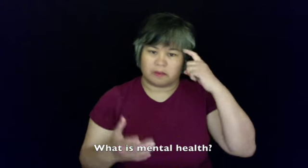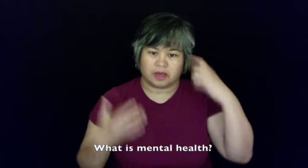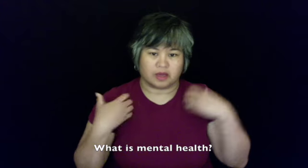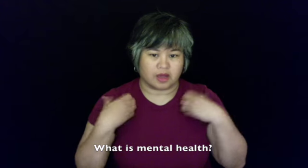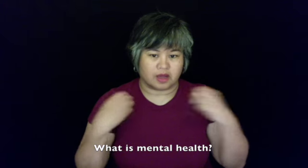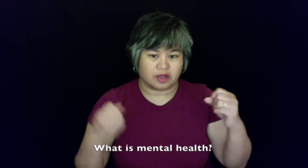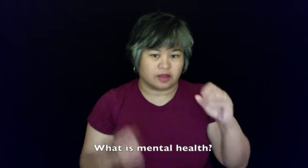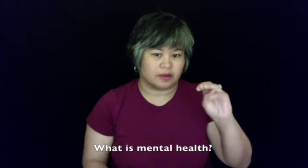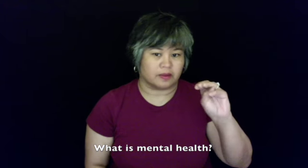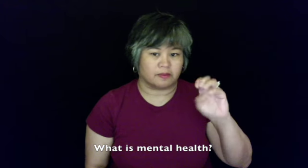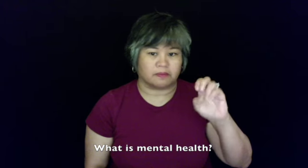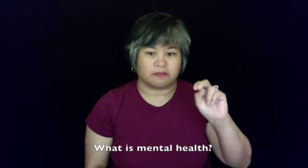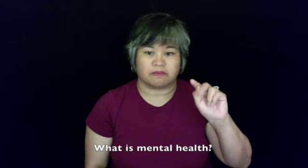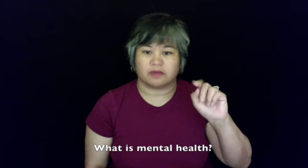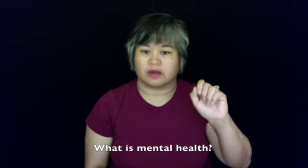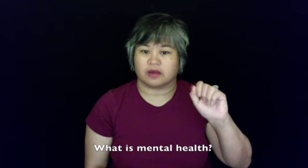What is mental health?